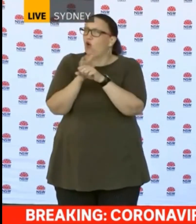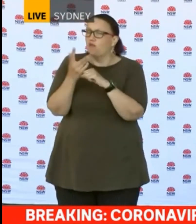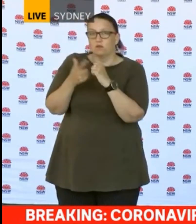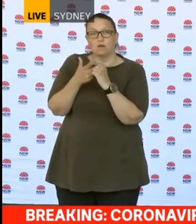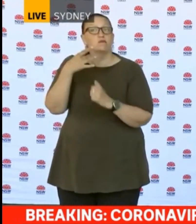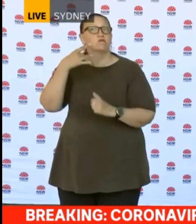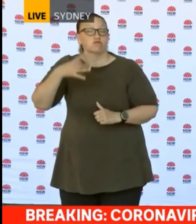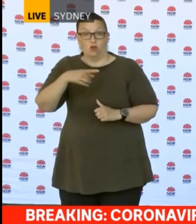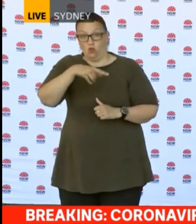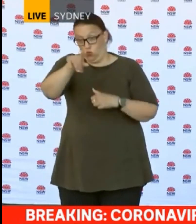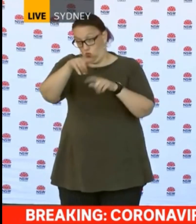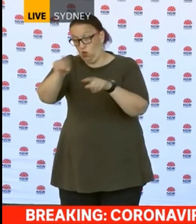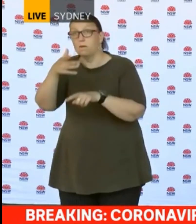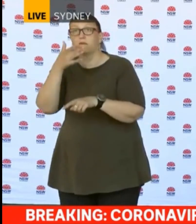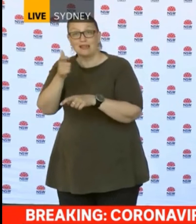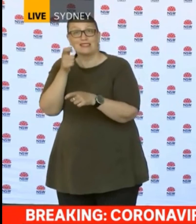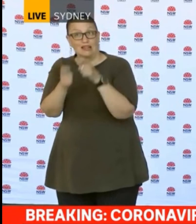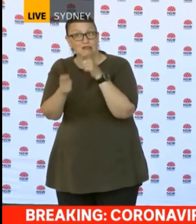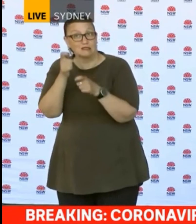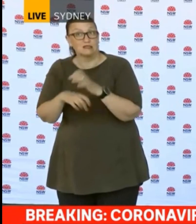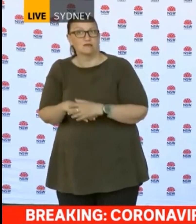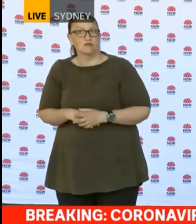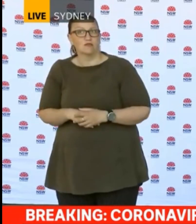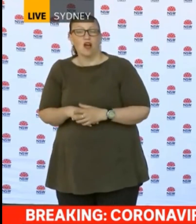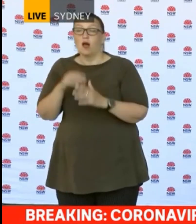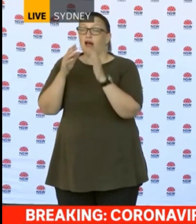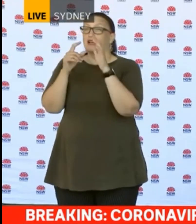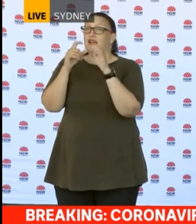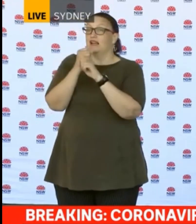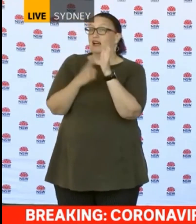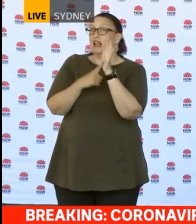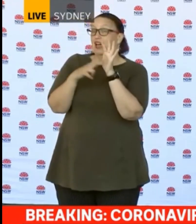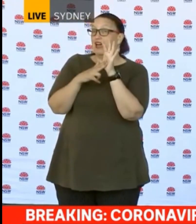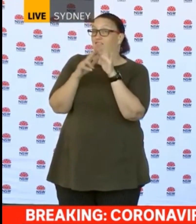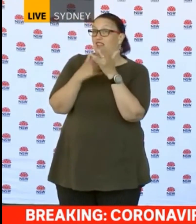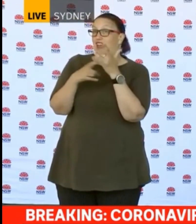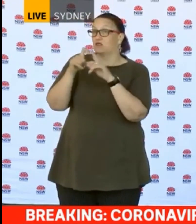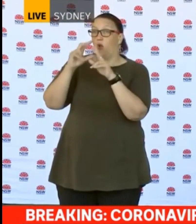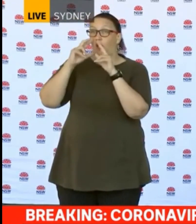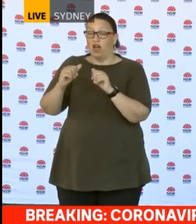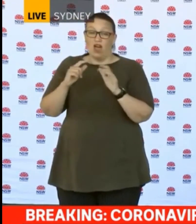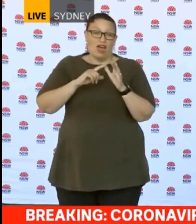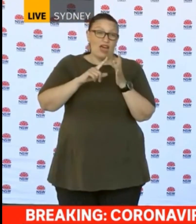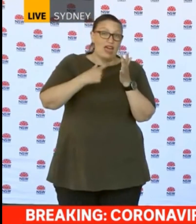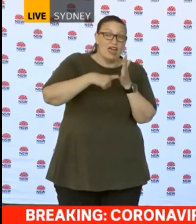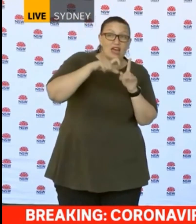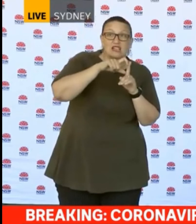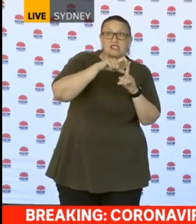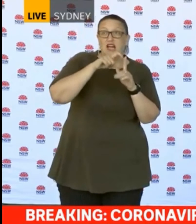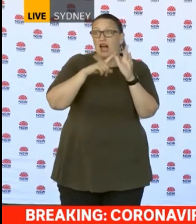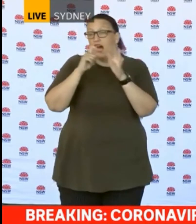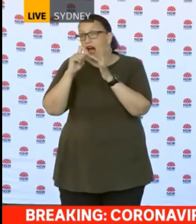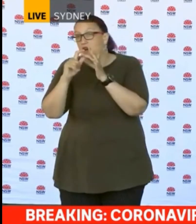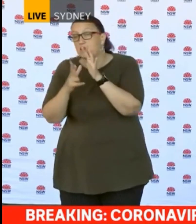suburbs of the treatment plant in Glenfield. So that catchment takes in a very broad catchment from suburbs like Ayres,